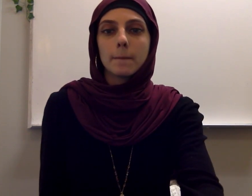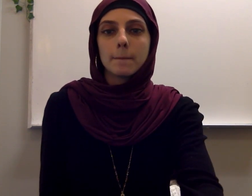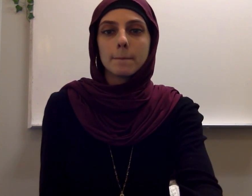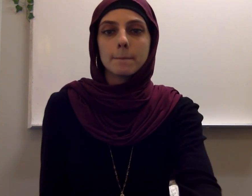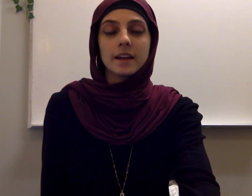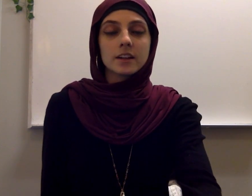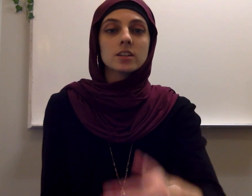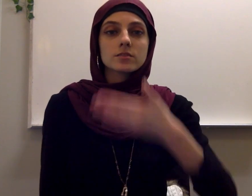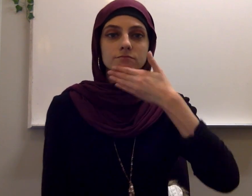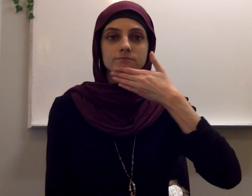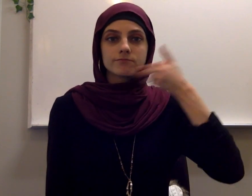Better.